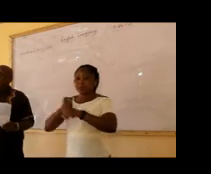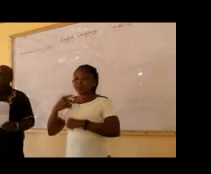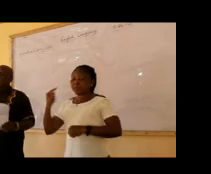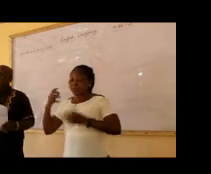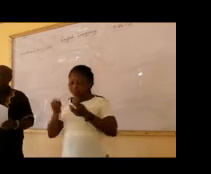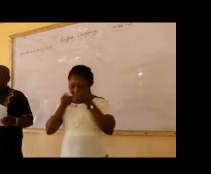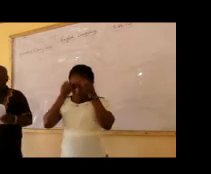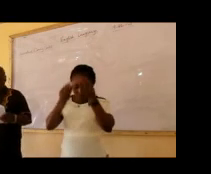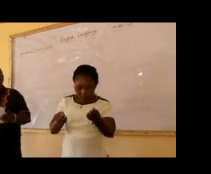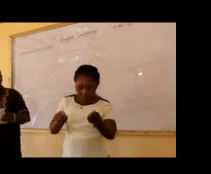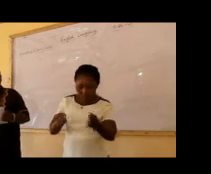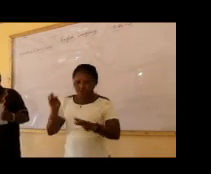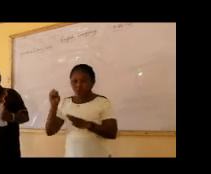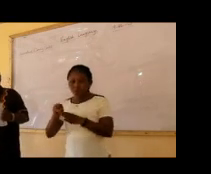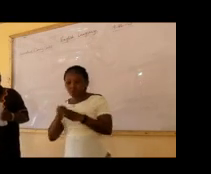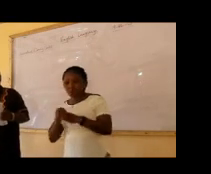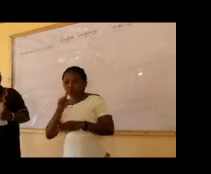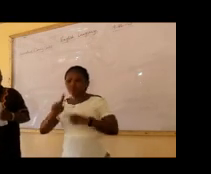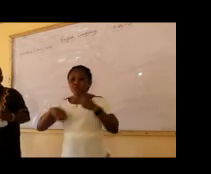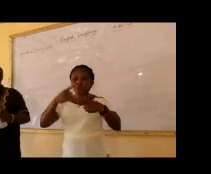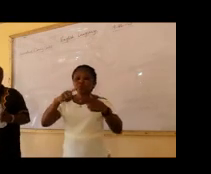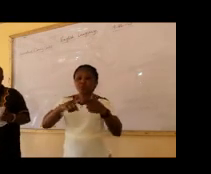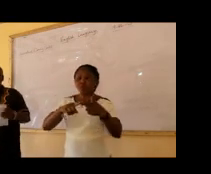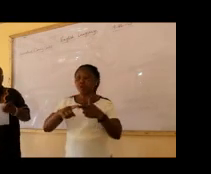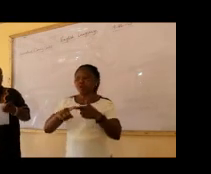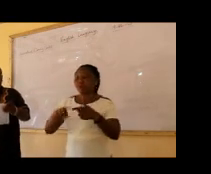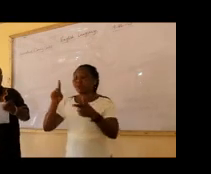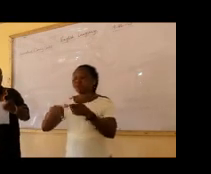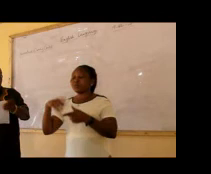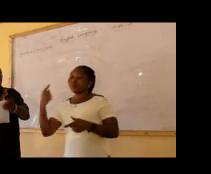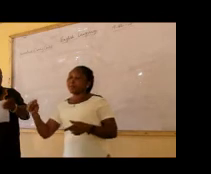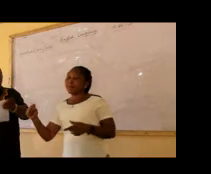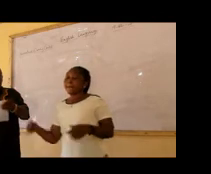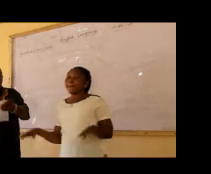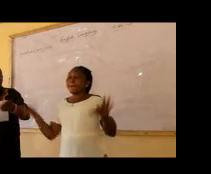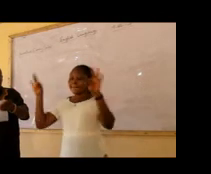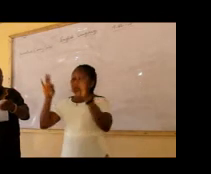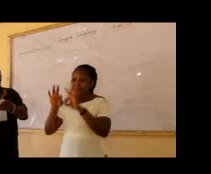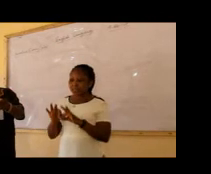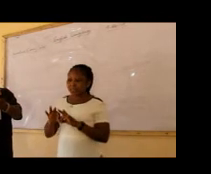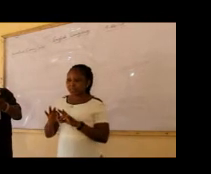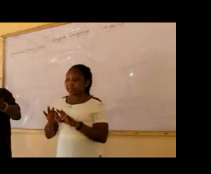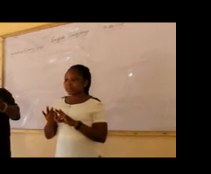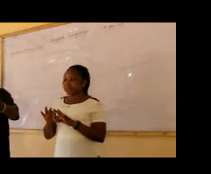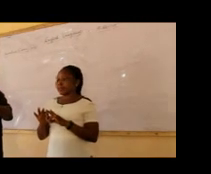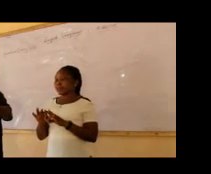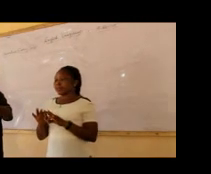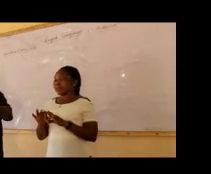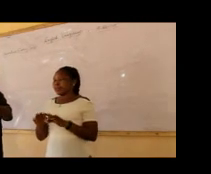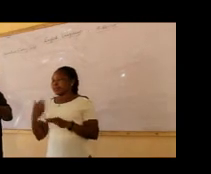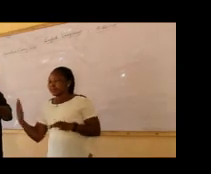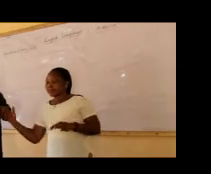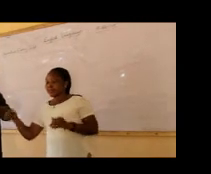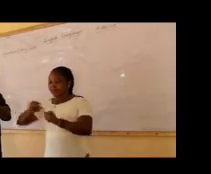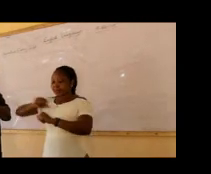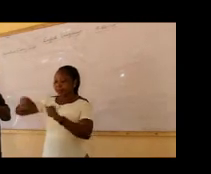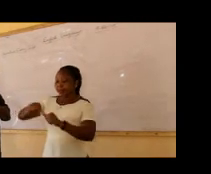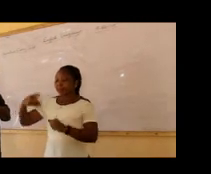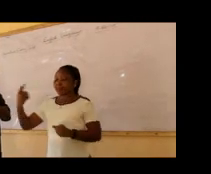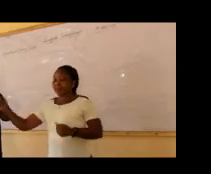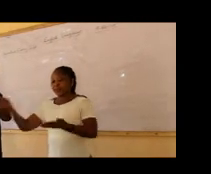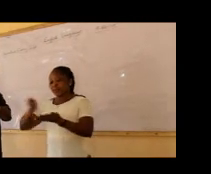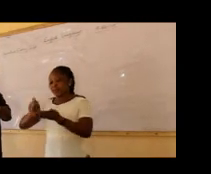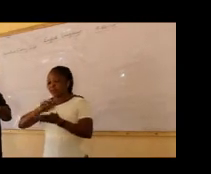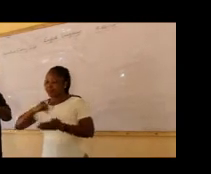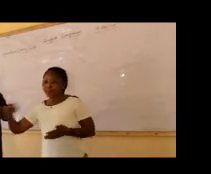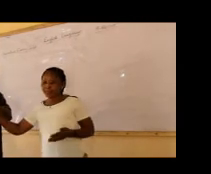you go straight to the subject matter of the essay. And remember, the way you write the essay is the way